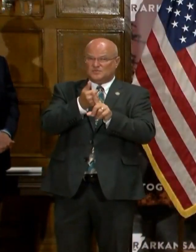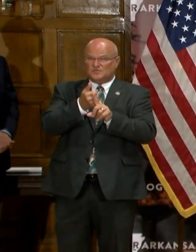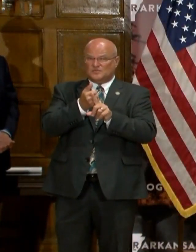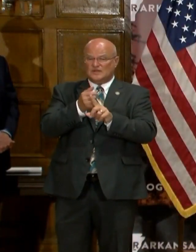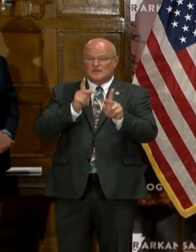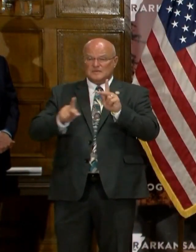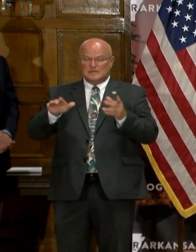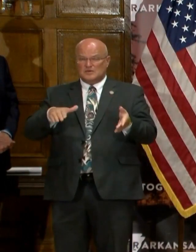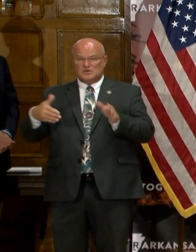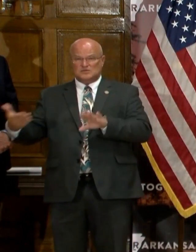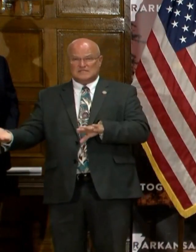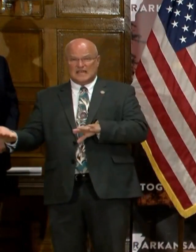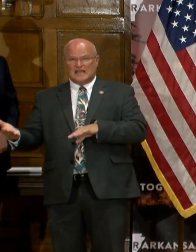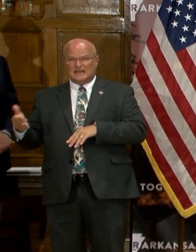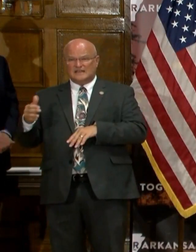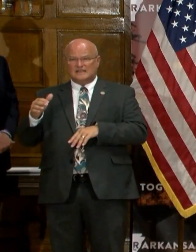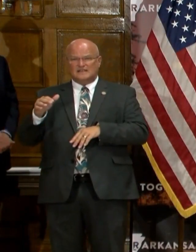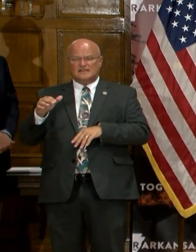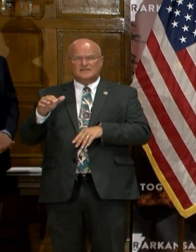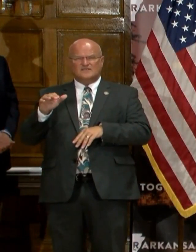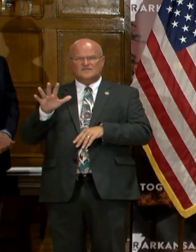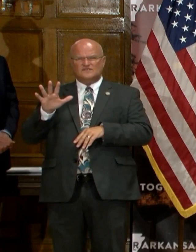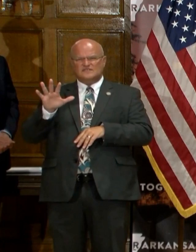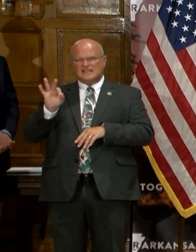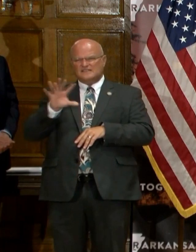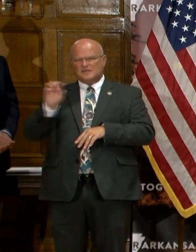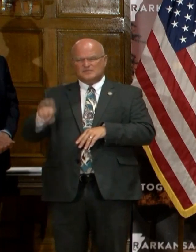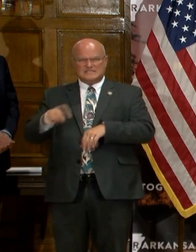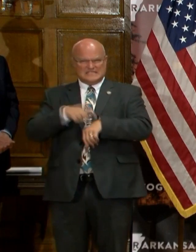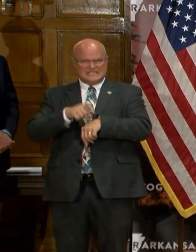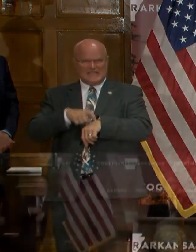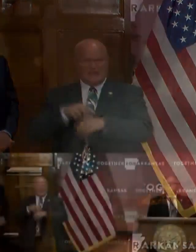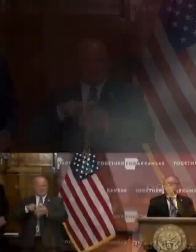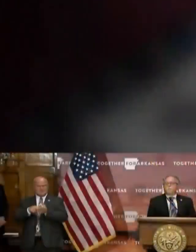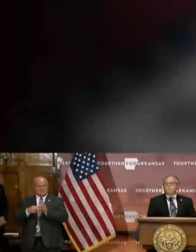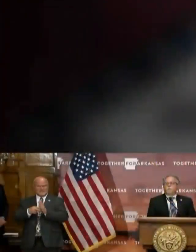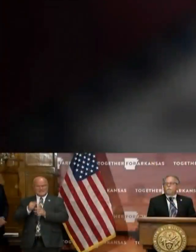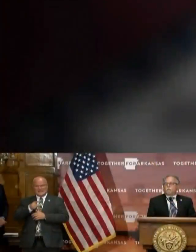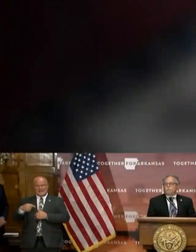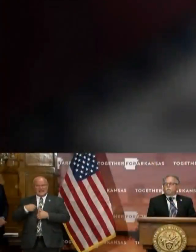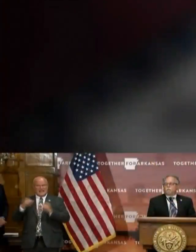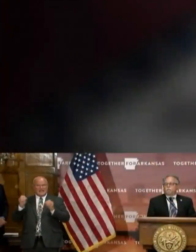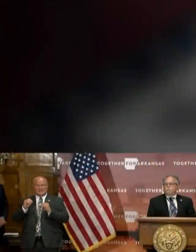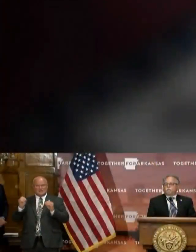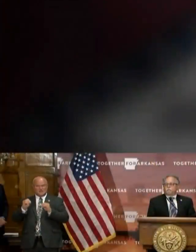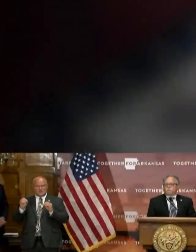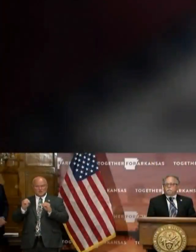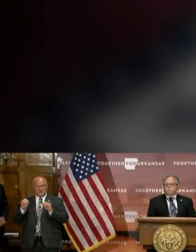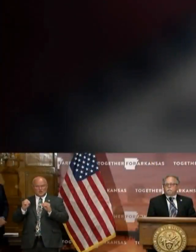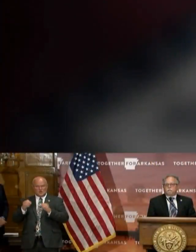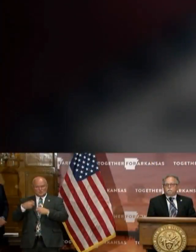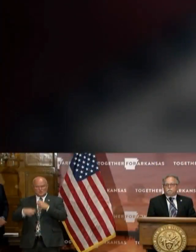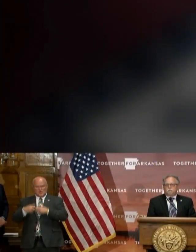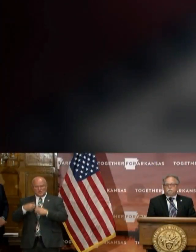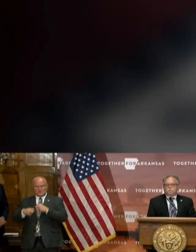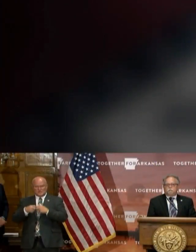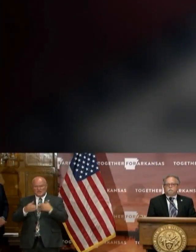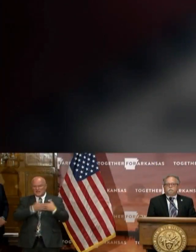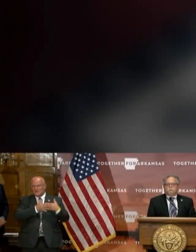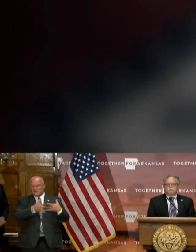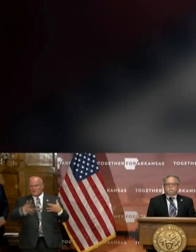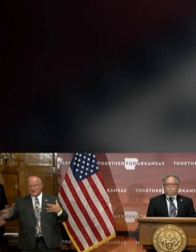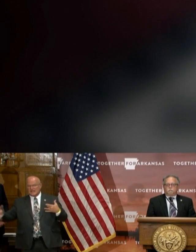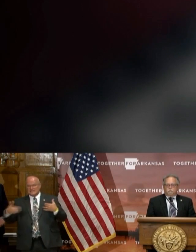died, the 5.5% that's on that chart that's posted, it means that they had no comorbidity, and for the rest of the people who